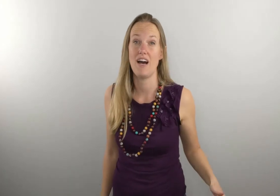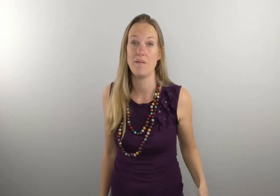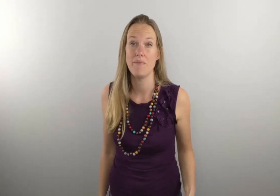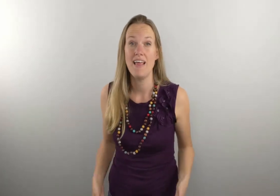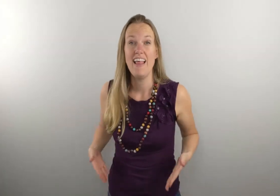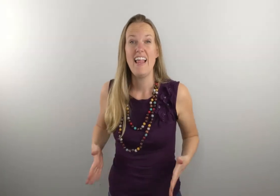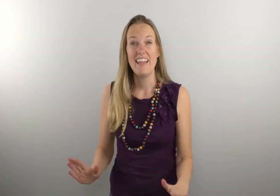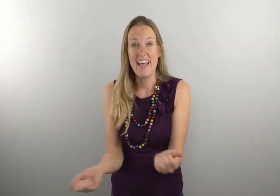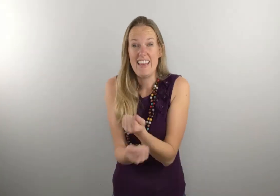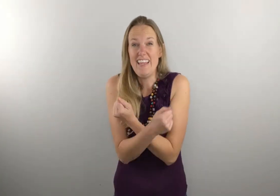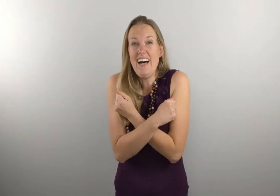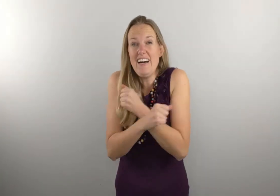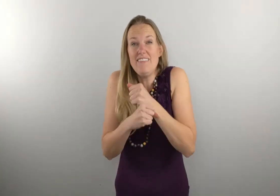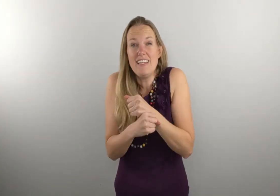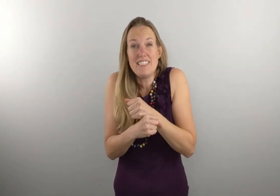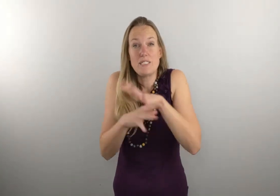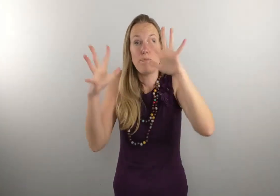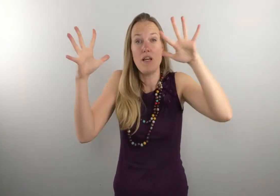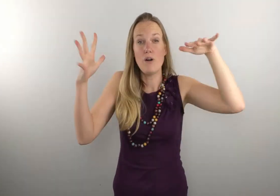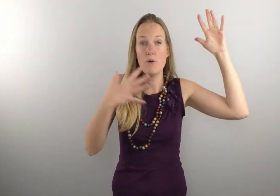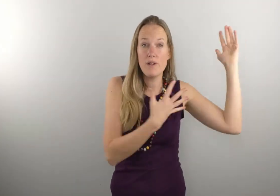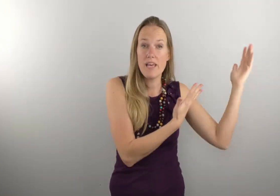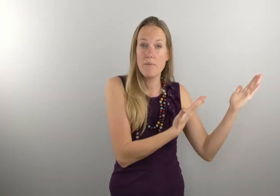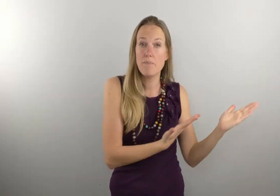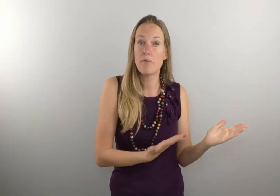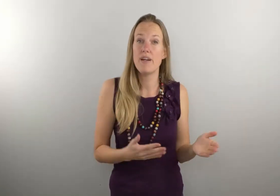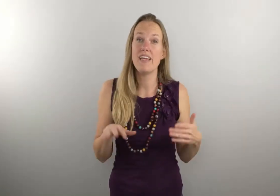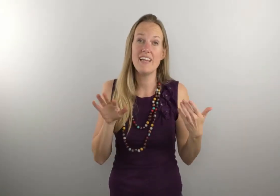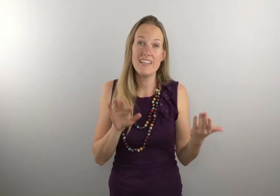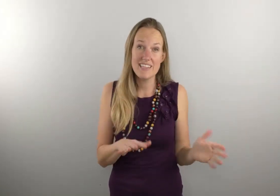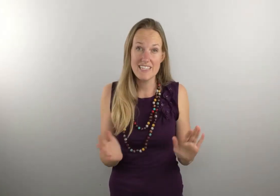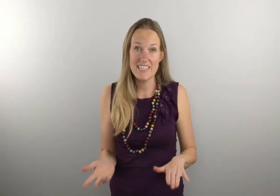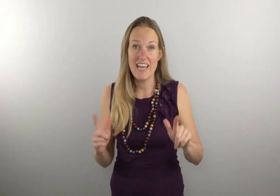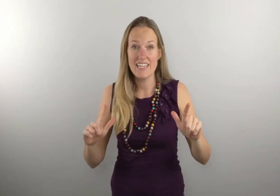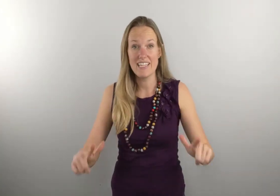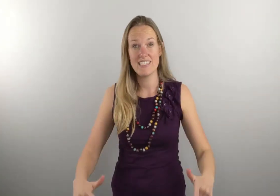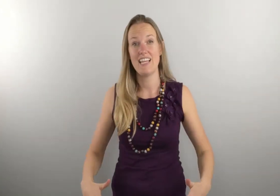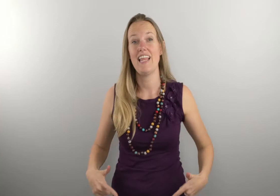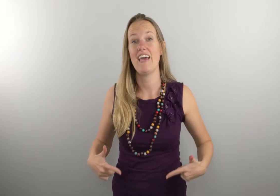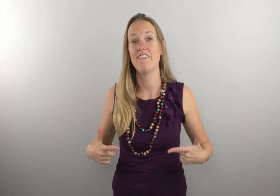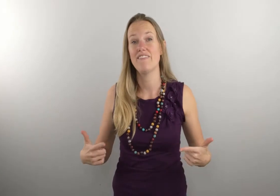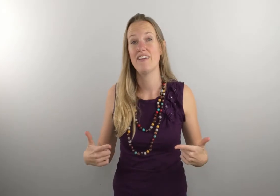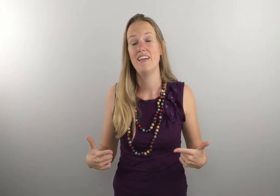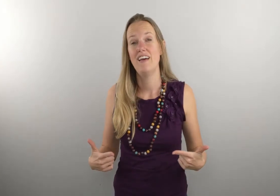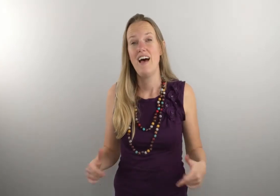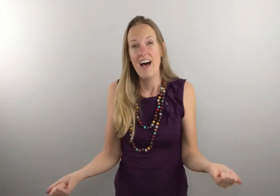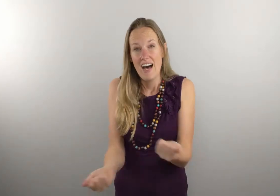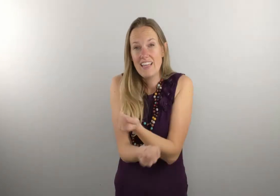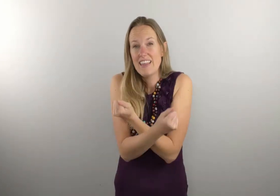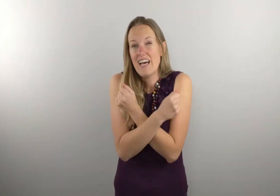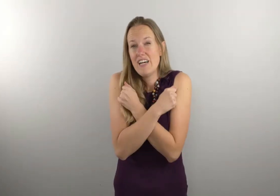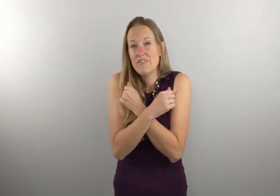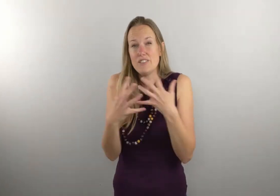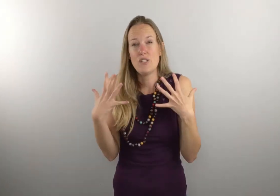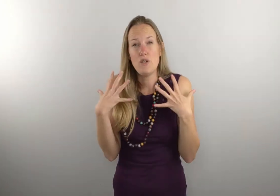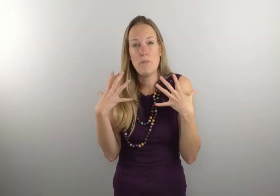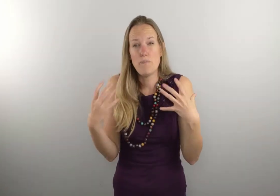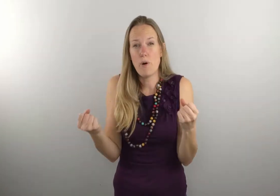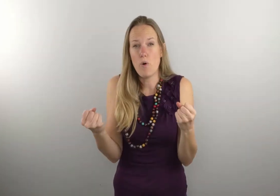top. Let love explode and bring the dead to life. A love so